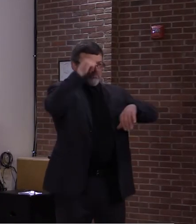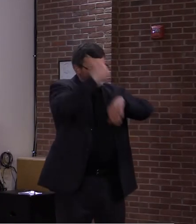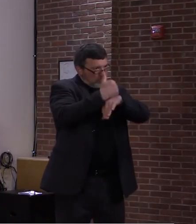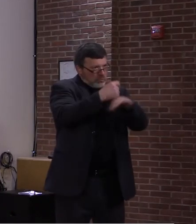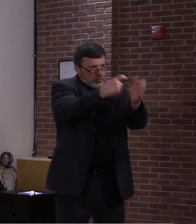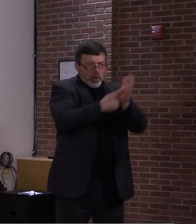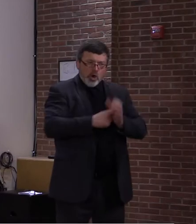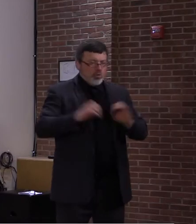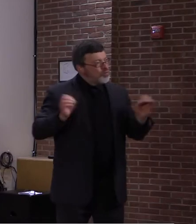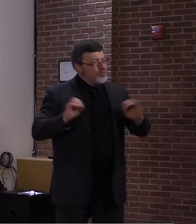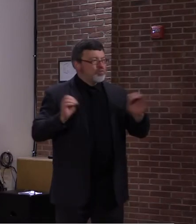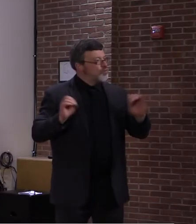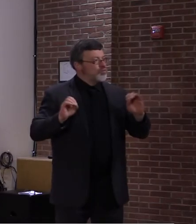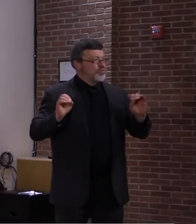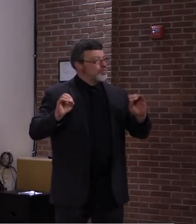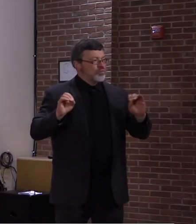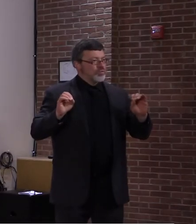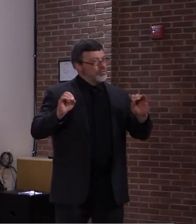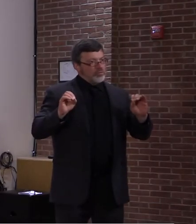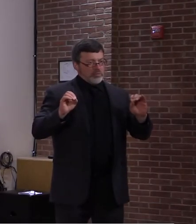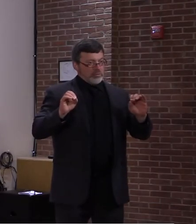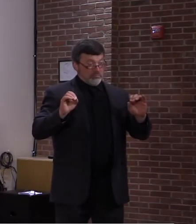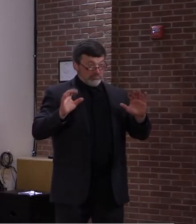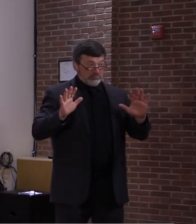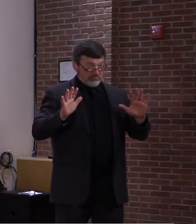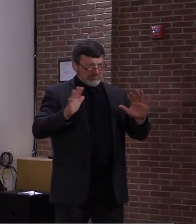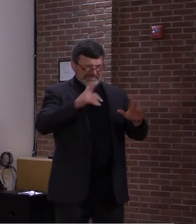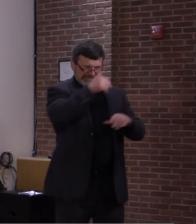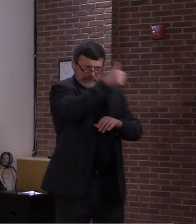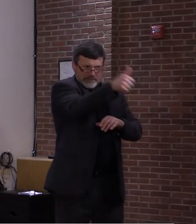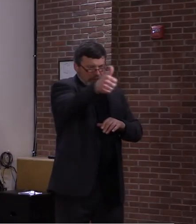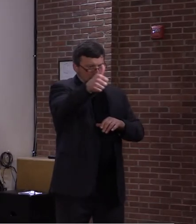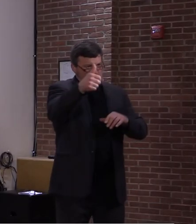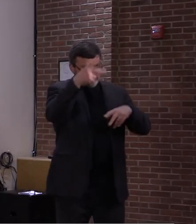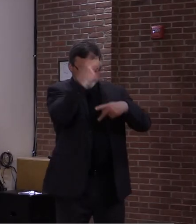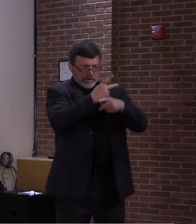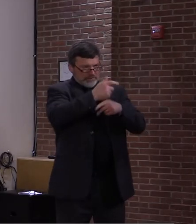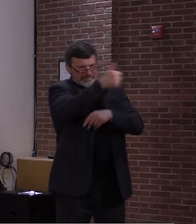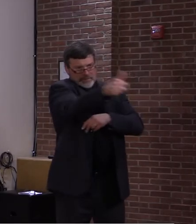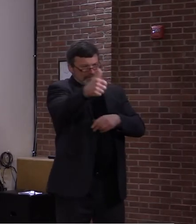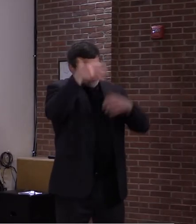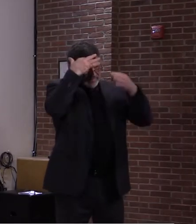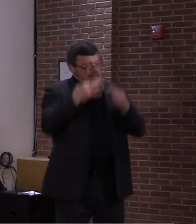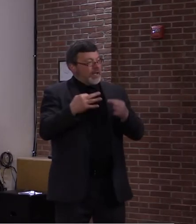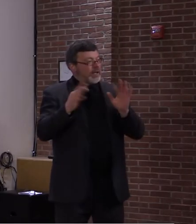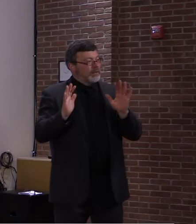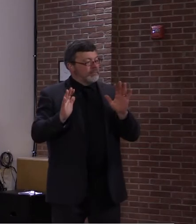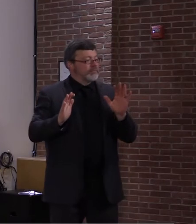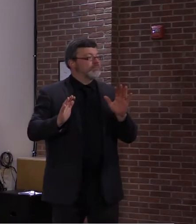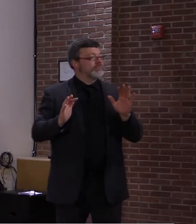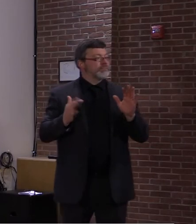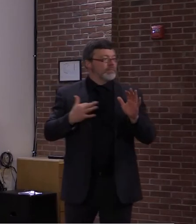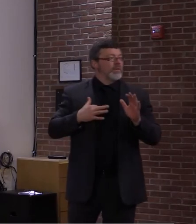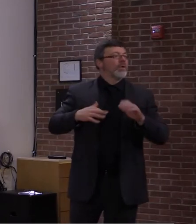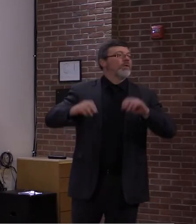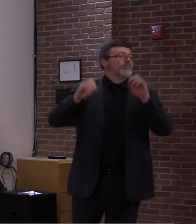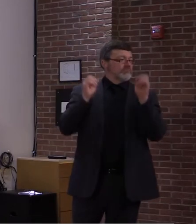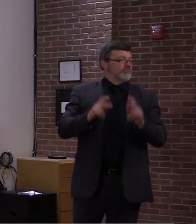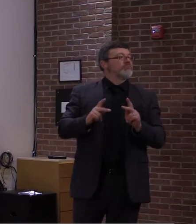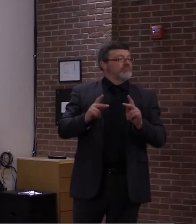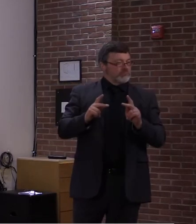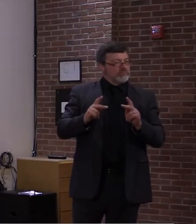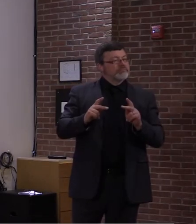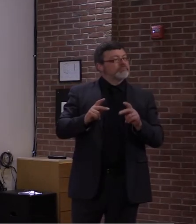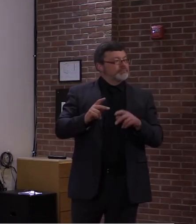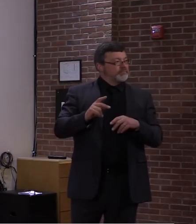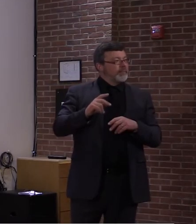Okay. I also wanted to know, what do you make of the latest breakthrough hospitalizations data, which shows that at